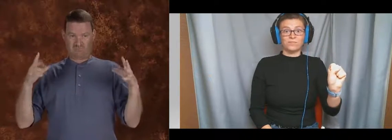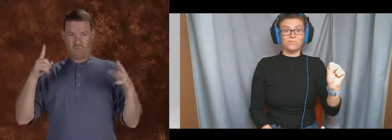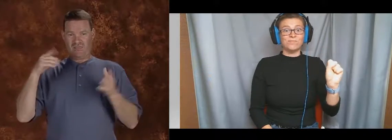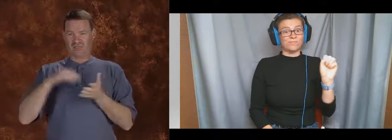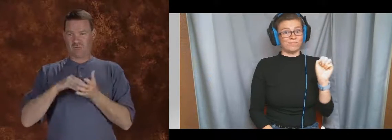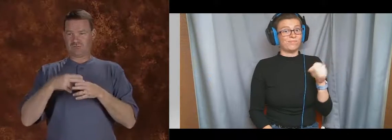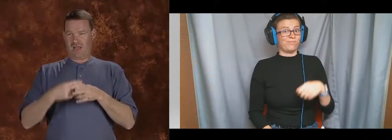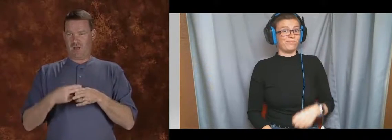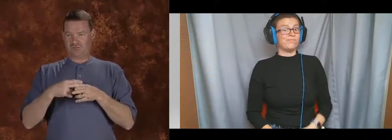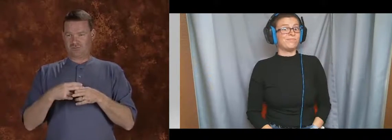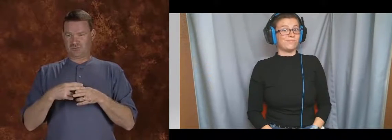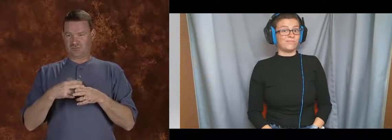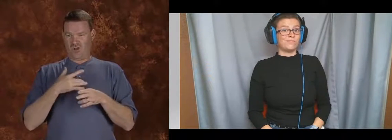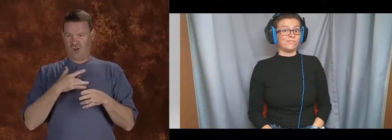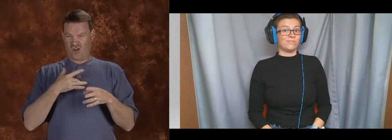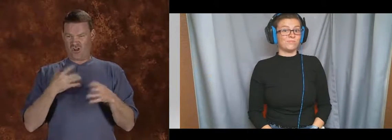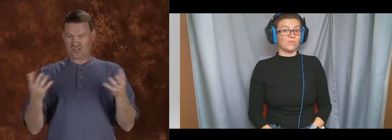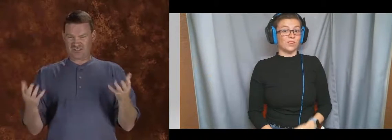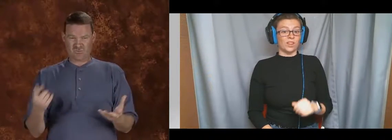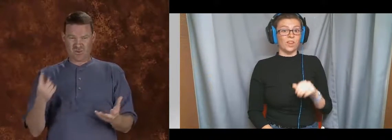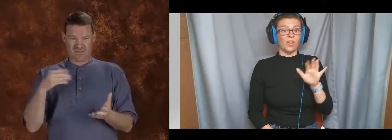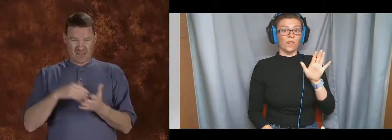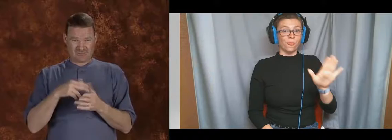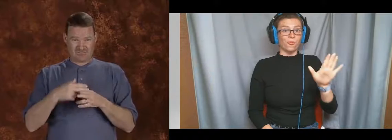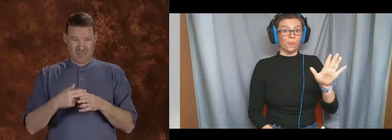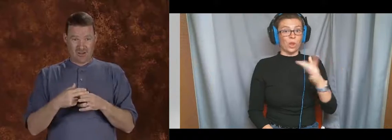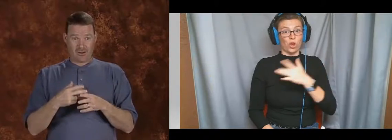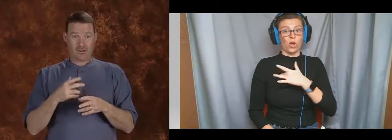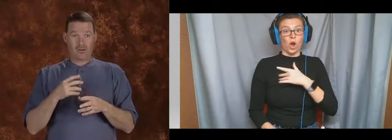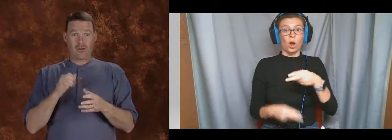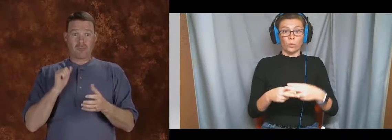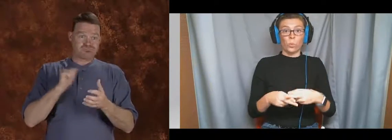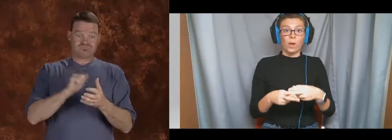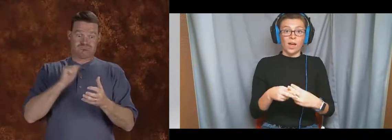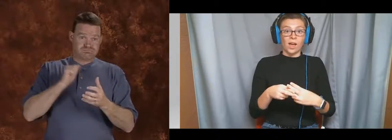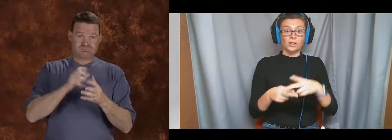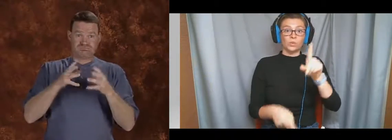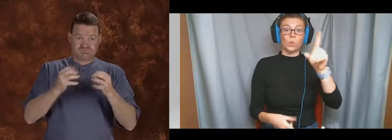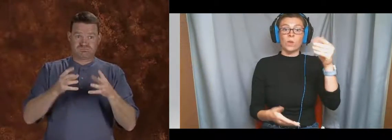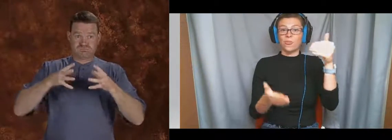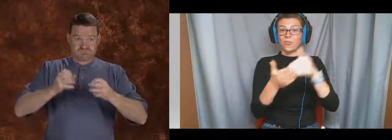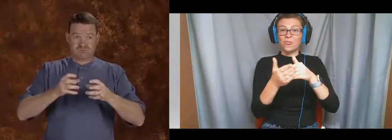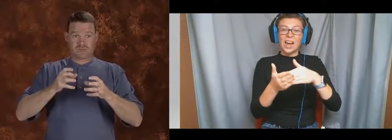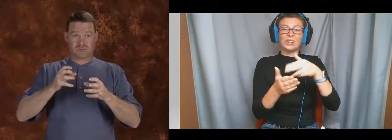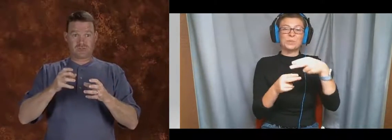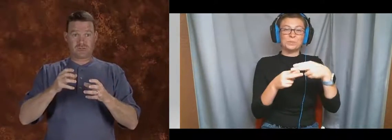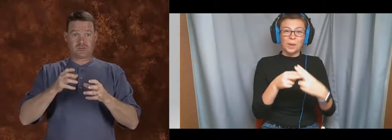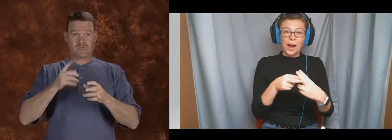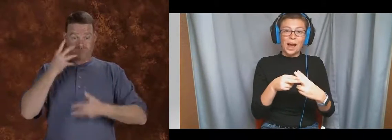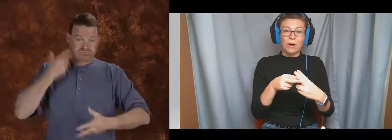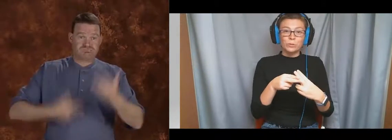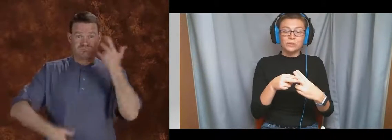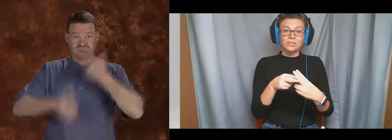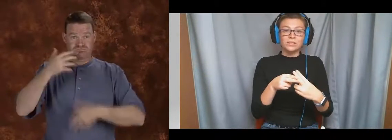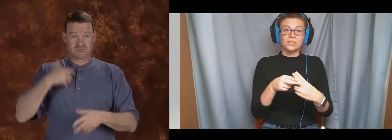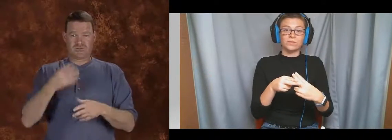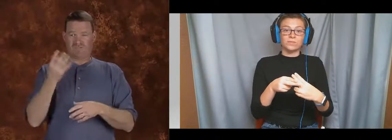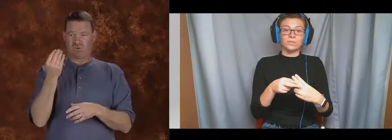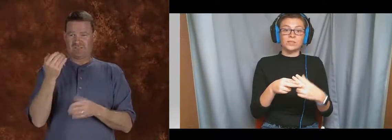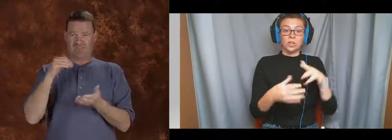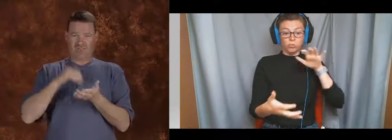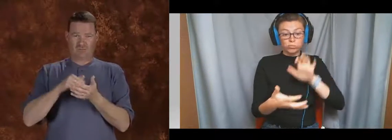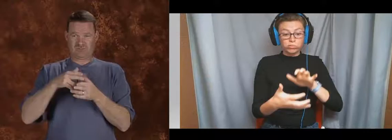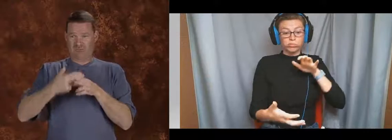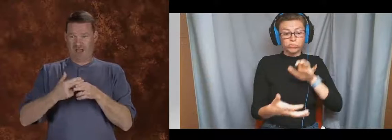Their heart weighs 1,000 pounds and circulates 14,000 pounds of blood throughout the